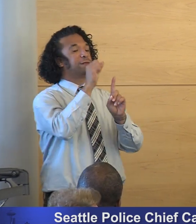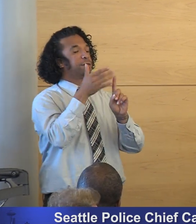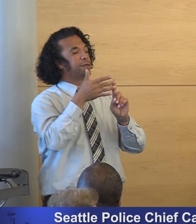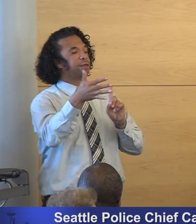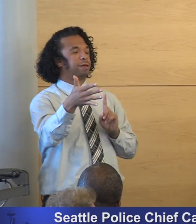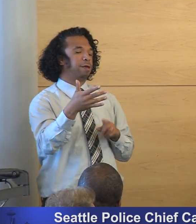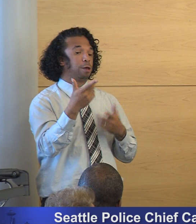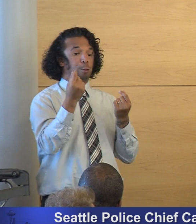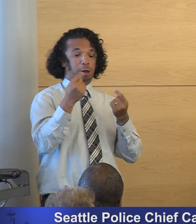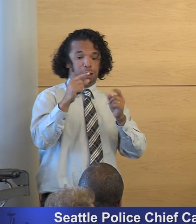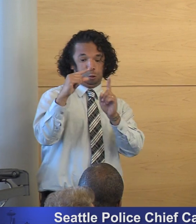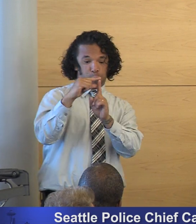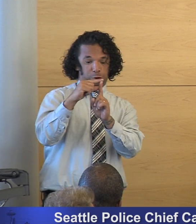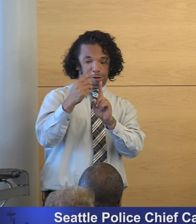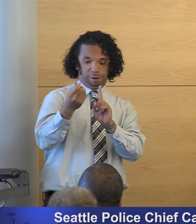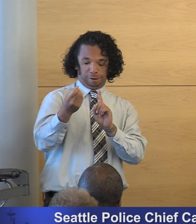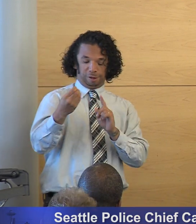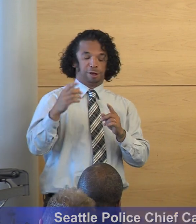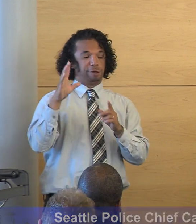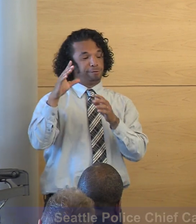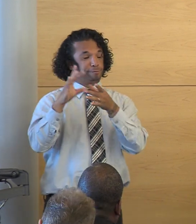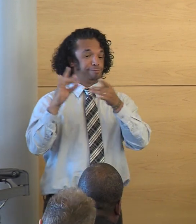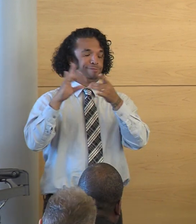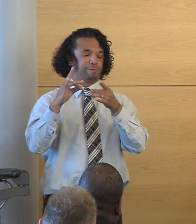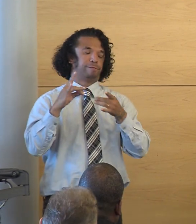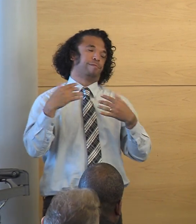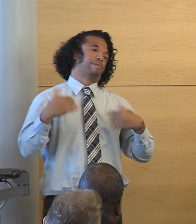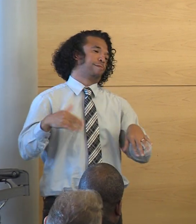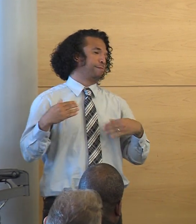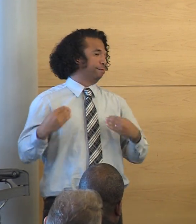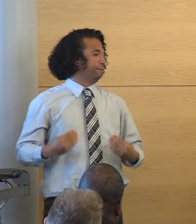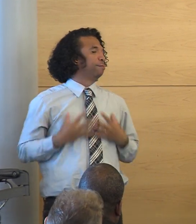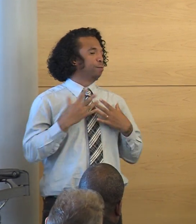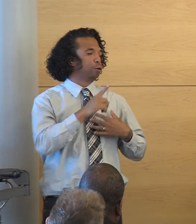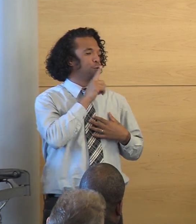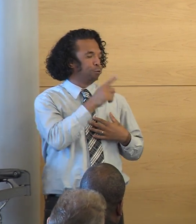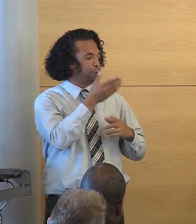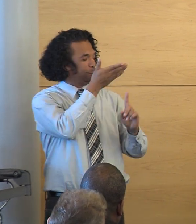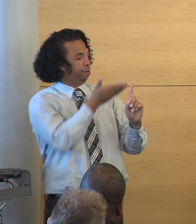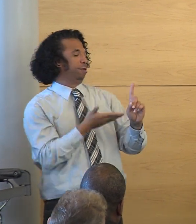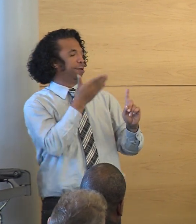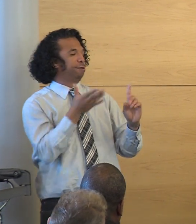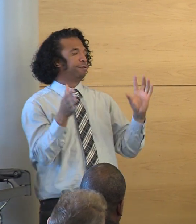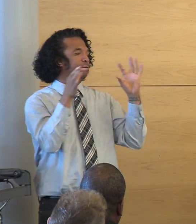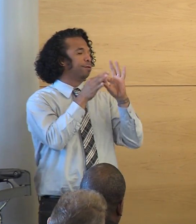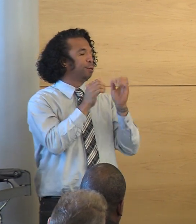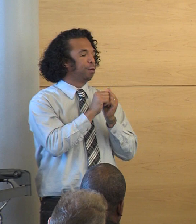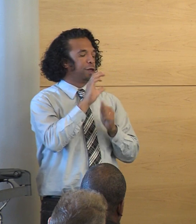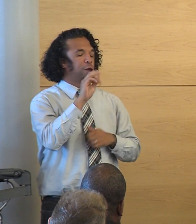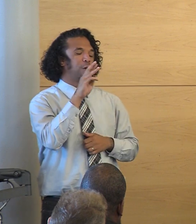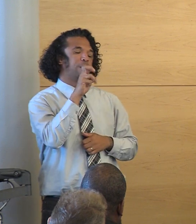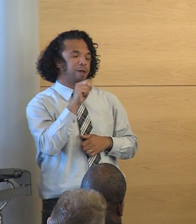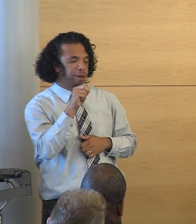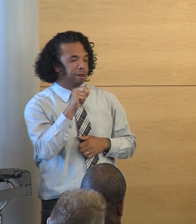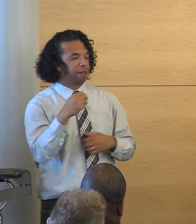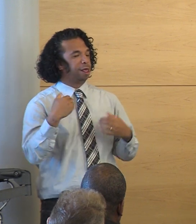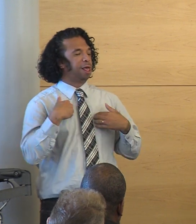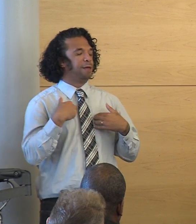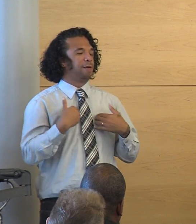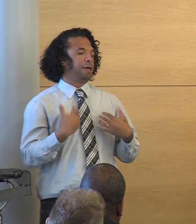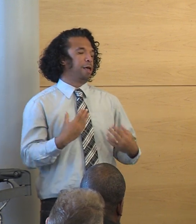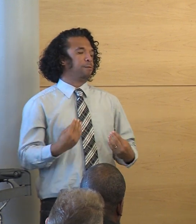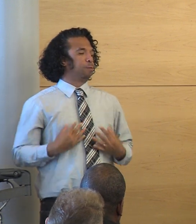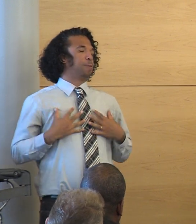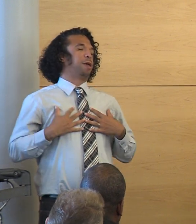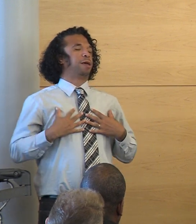words of the chaplain could not ring more true to me, the person that I know Carmen Best. To have compassion at the right